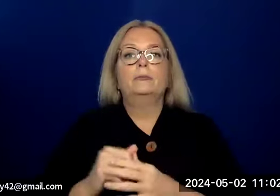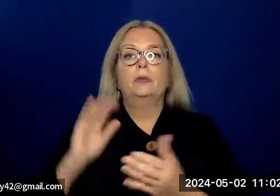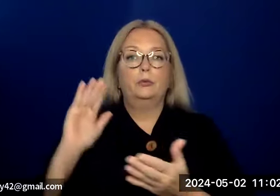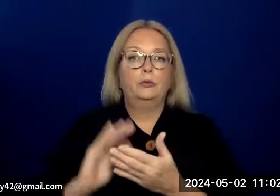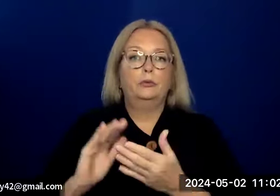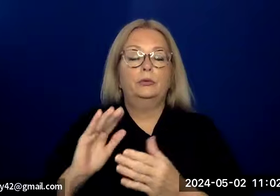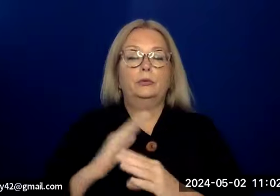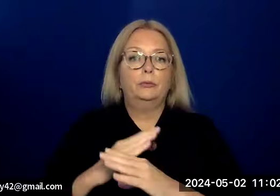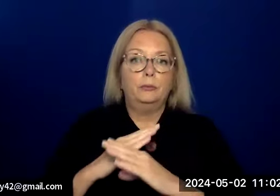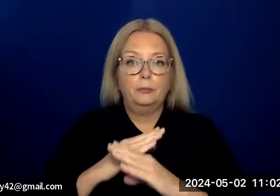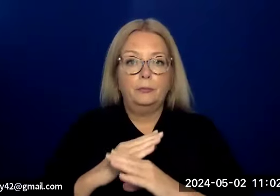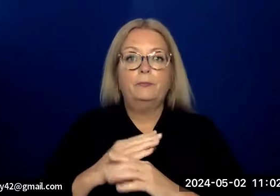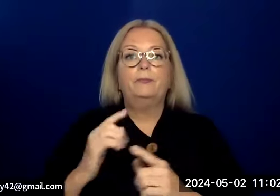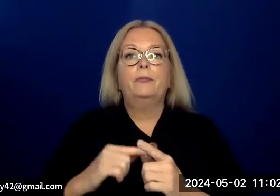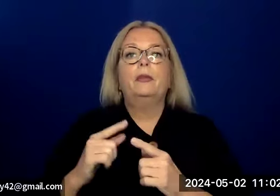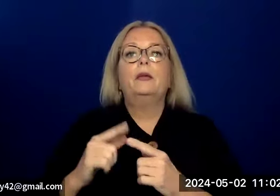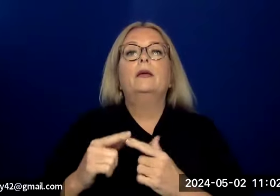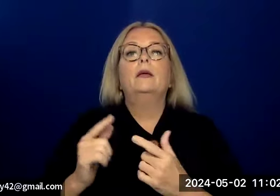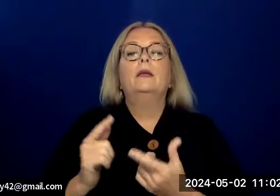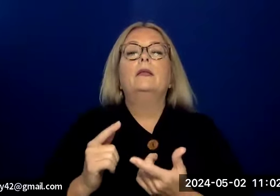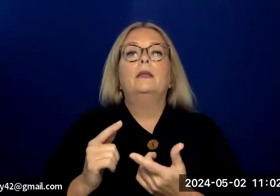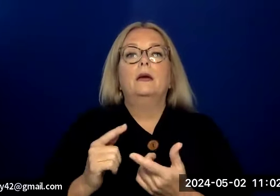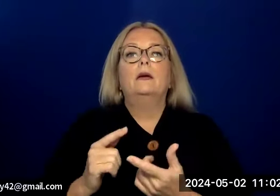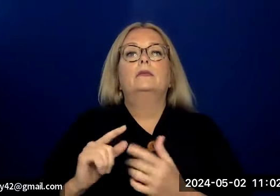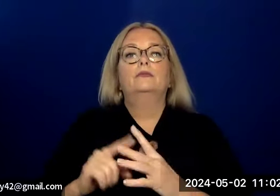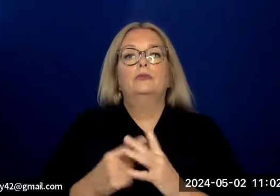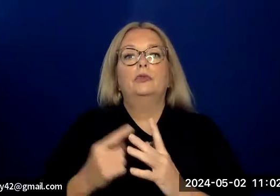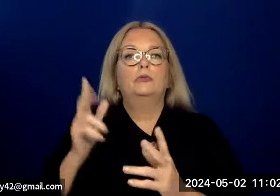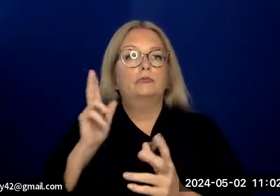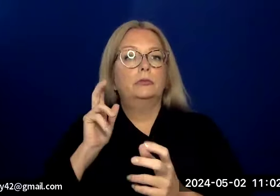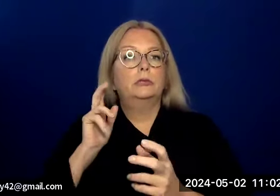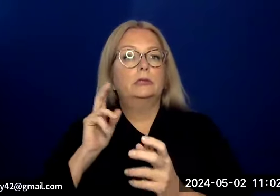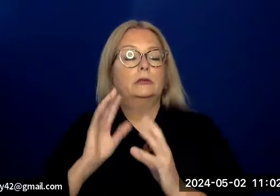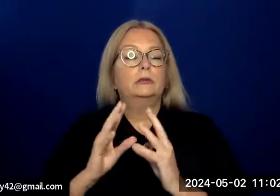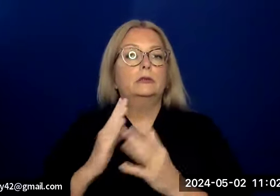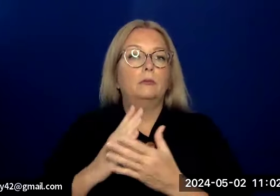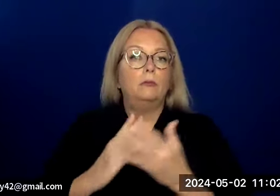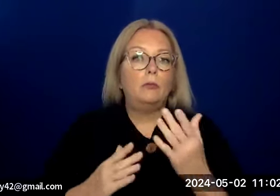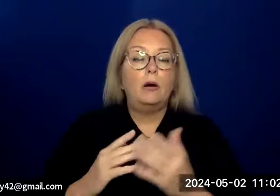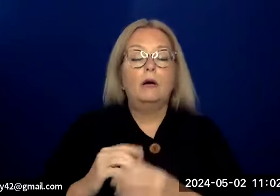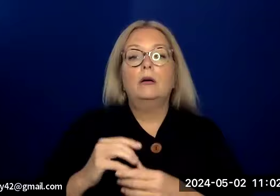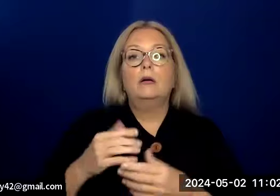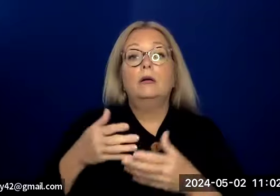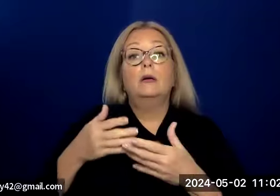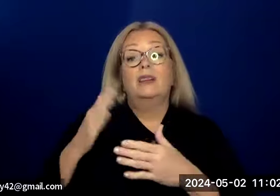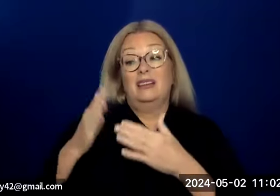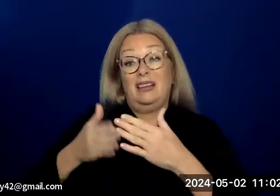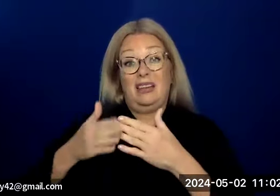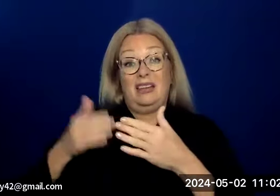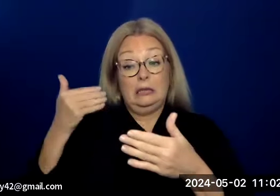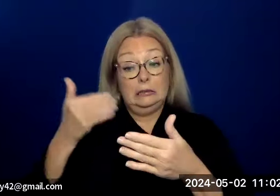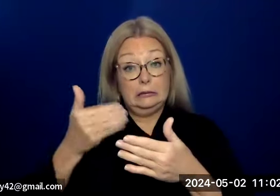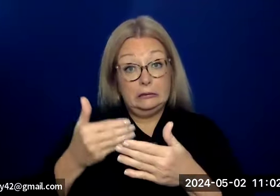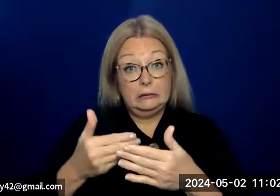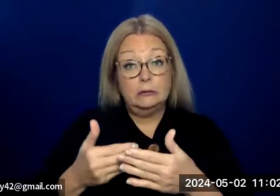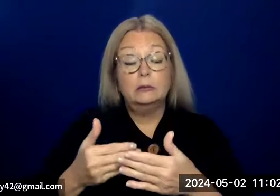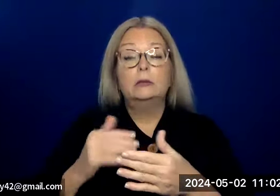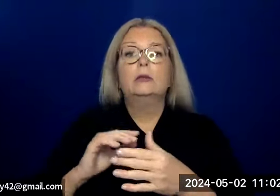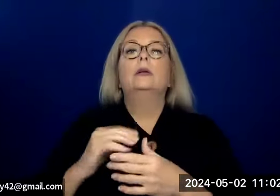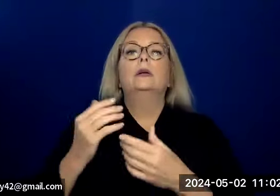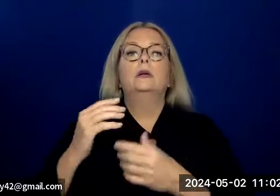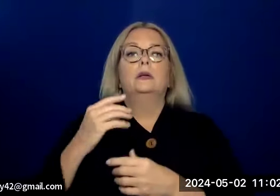session and gather your comments. When we have about 5 to 10 minutes left in the meeting, we will wrap up comments, and